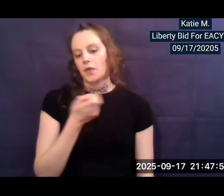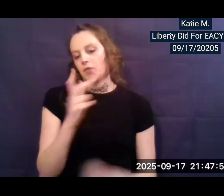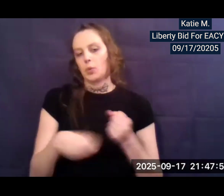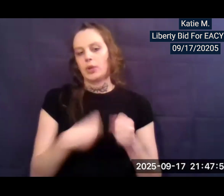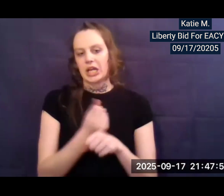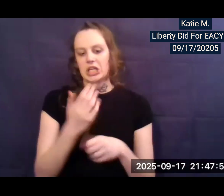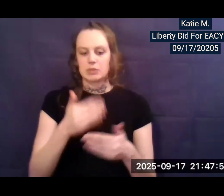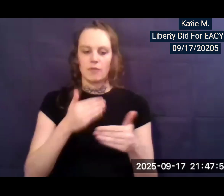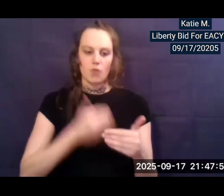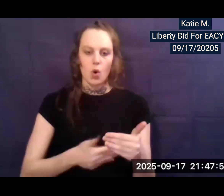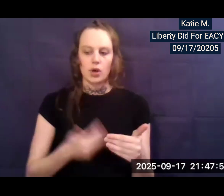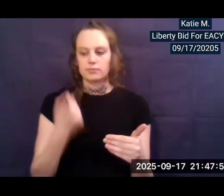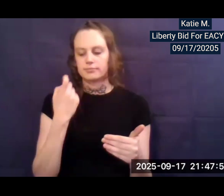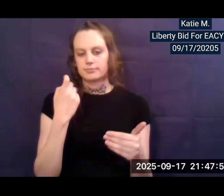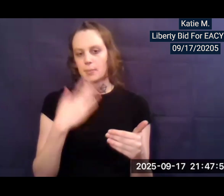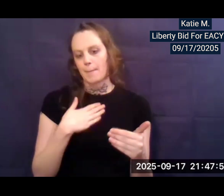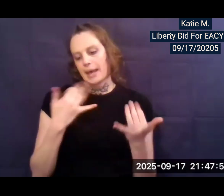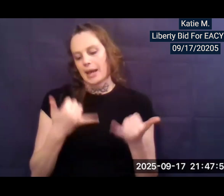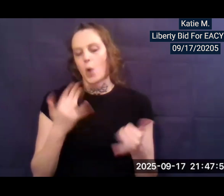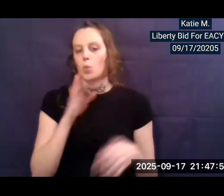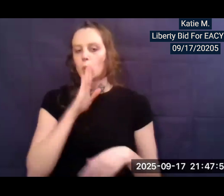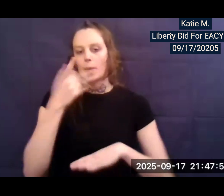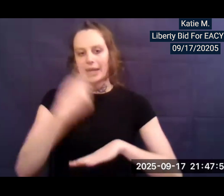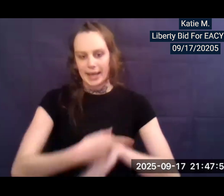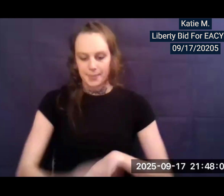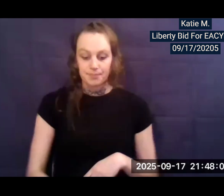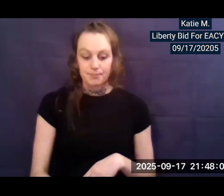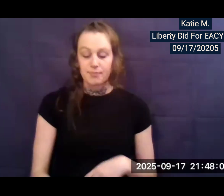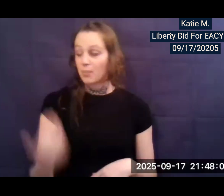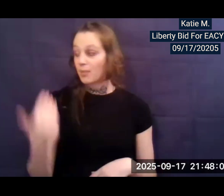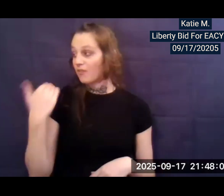it was like, what happened, and what it's like now. Um,